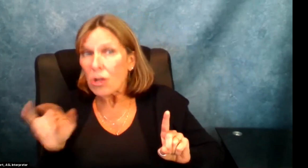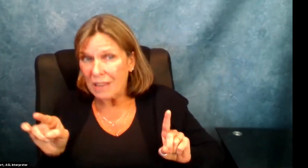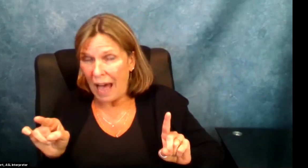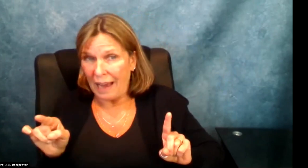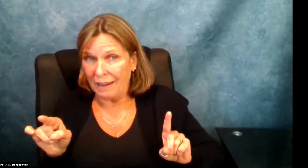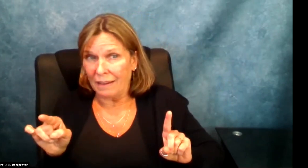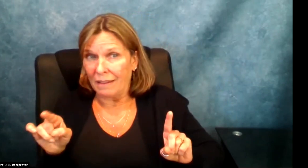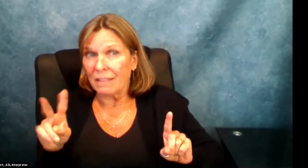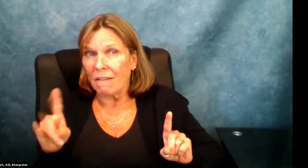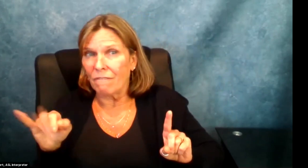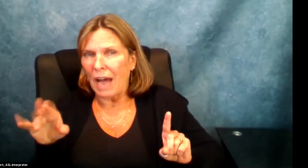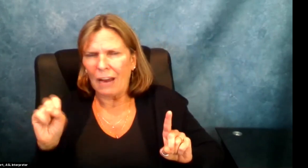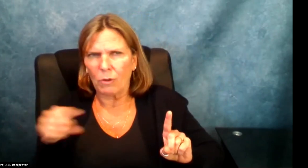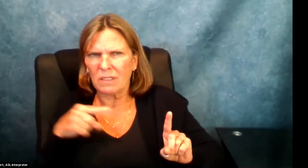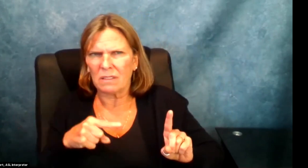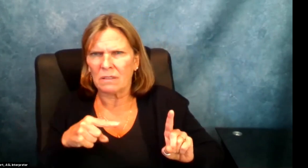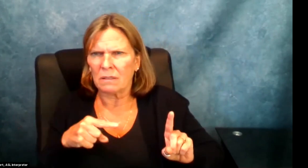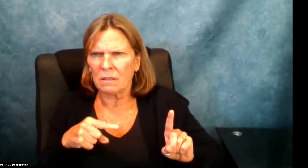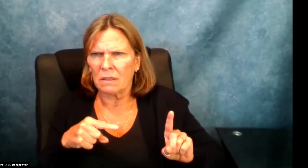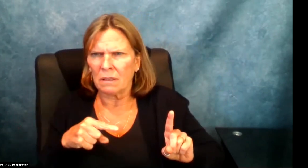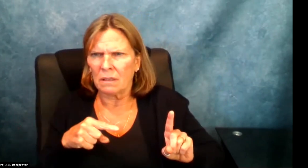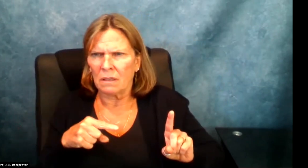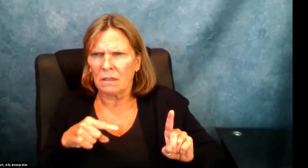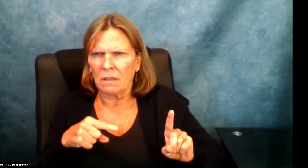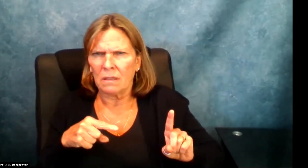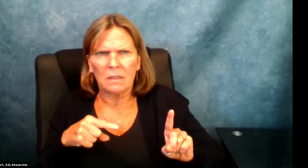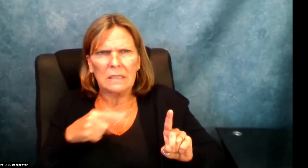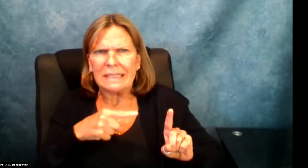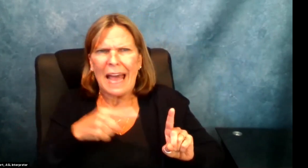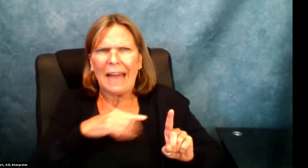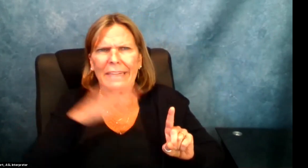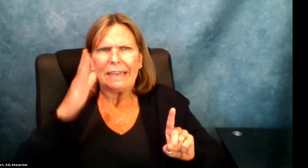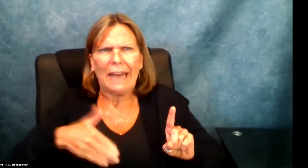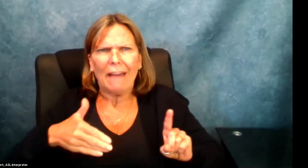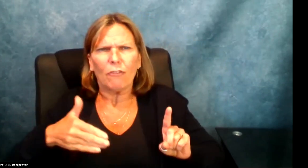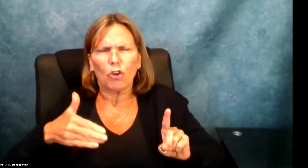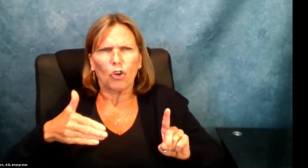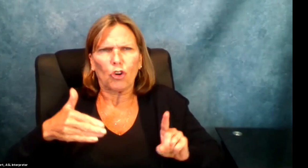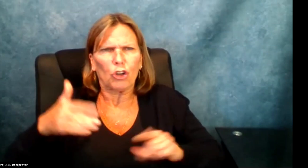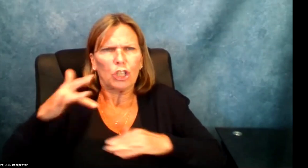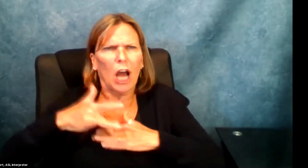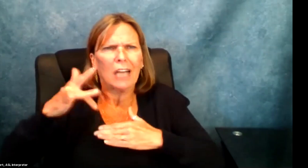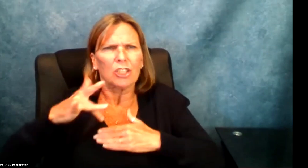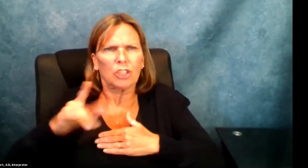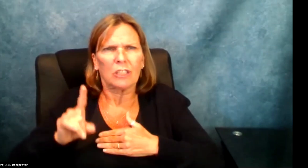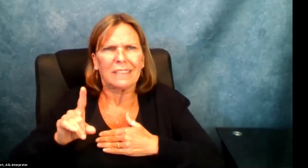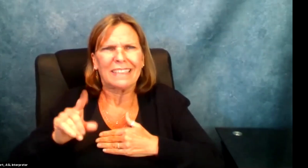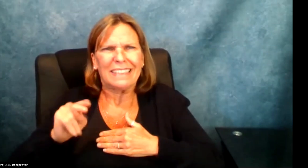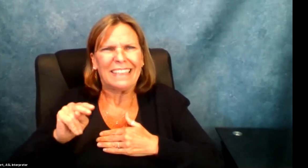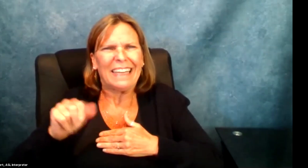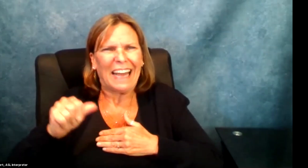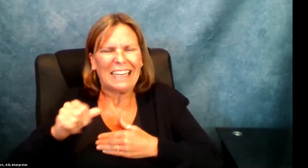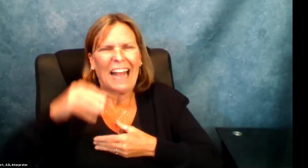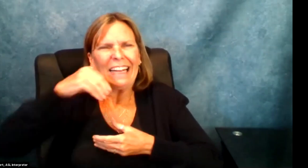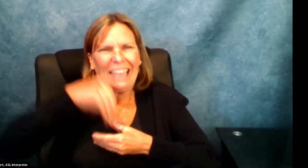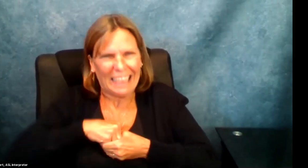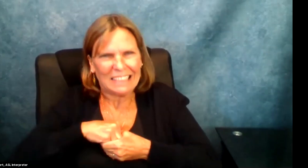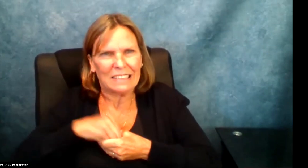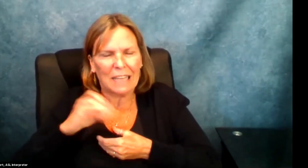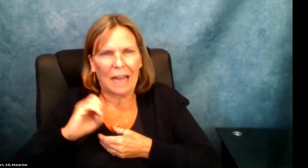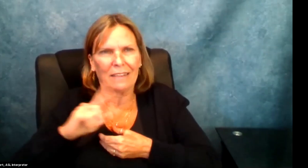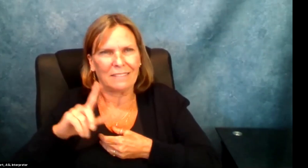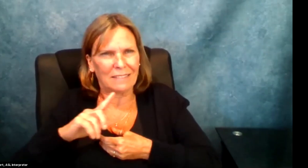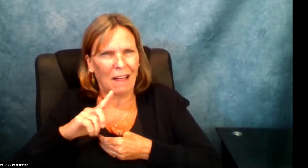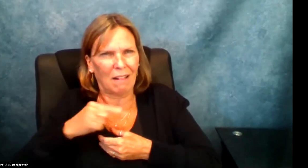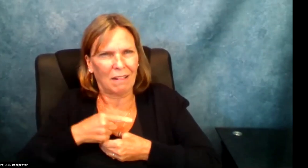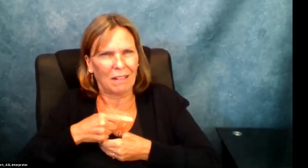cell, never get into anywhere near where the DNA is in the cell. So it makes instructions for the spike protein